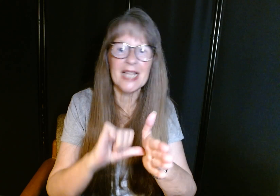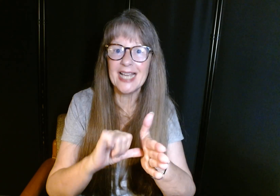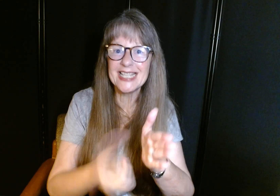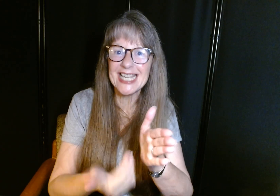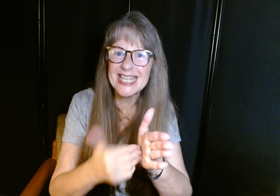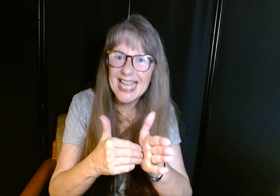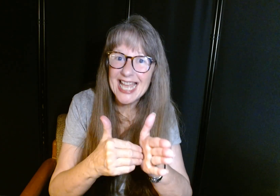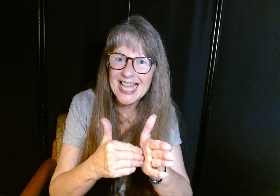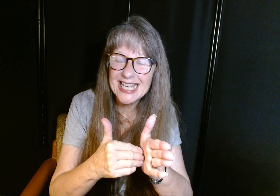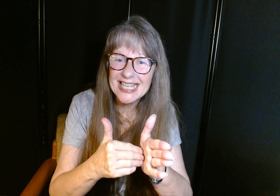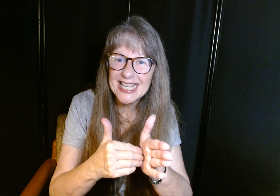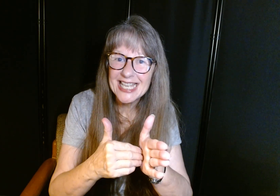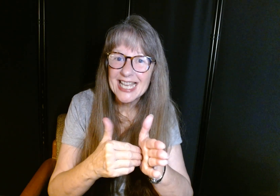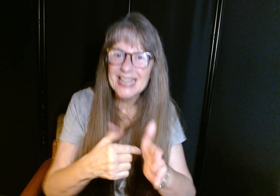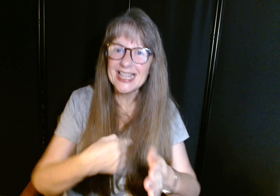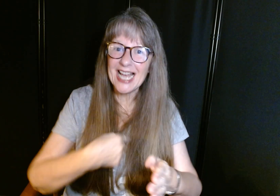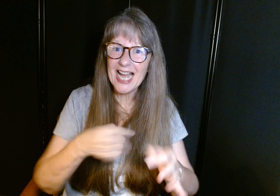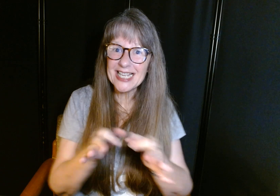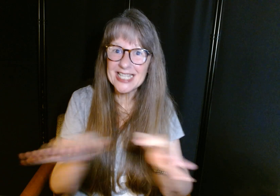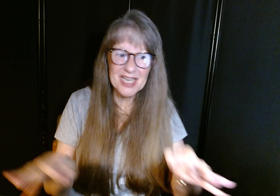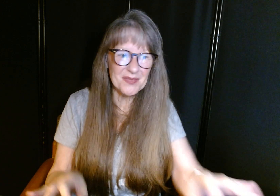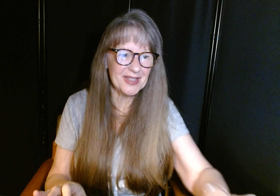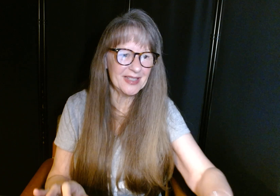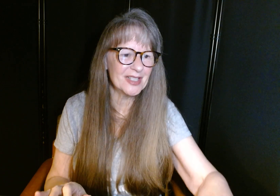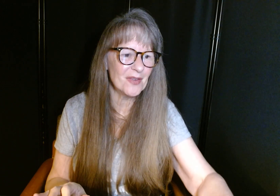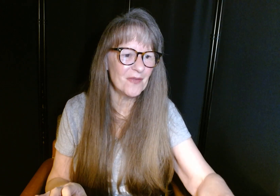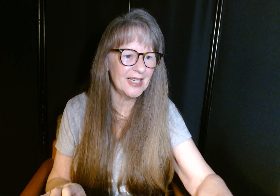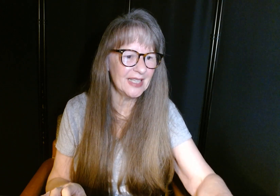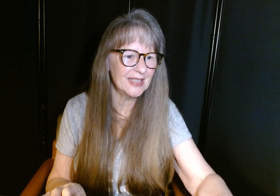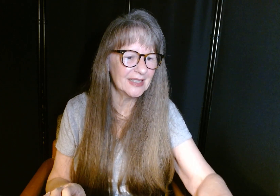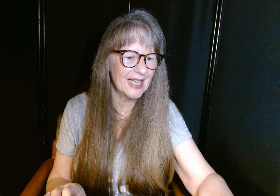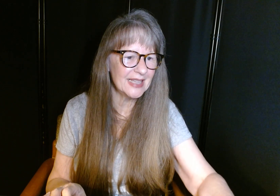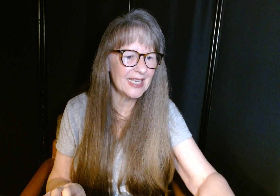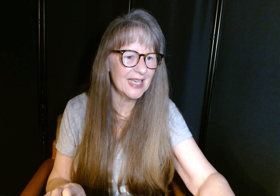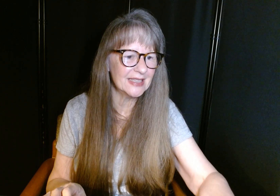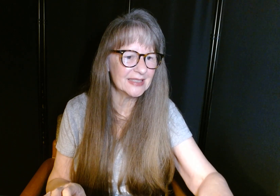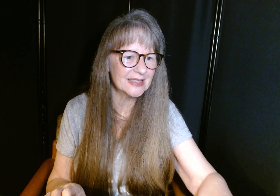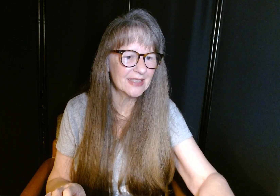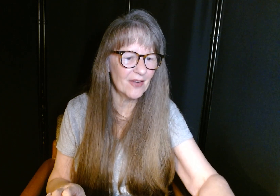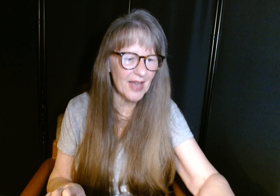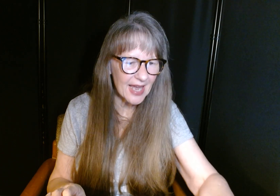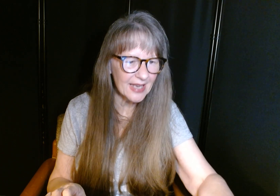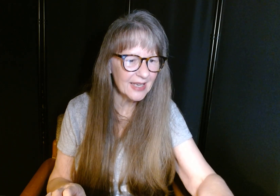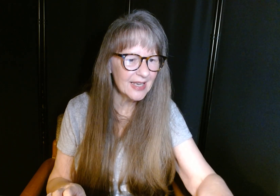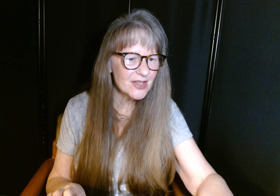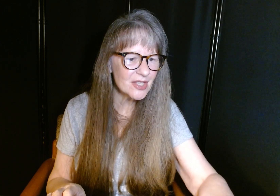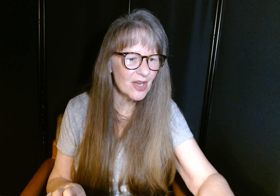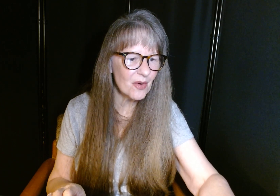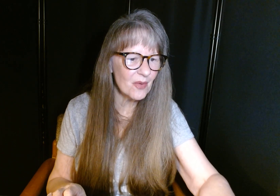emphasized again the I statement. That's so funny at the end. Okay, so